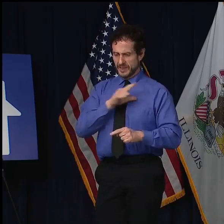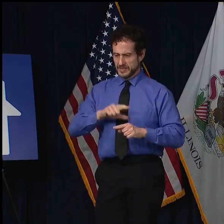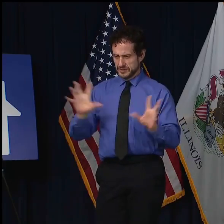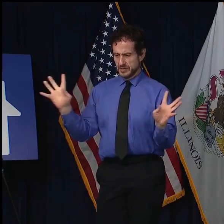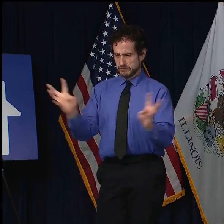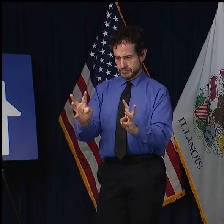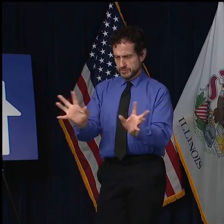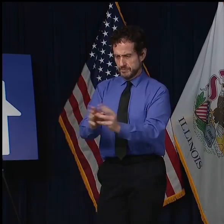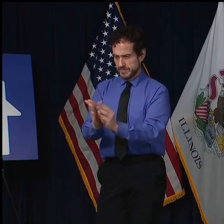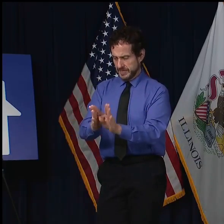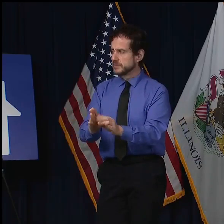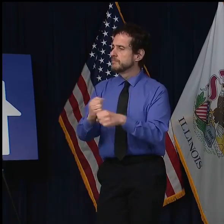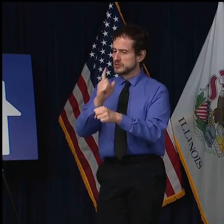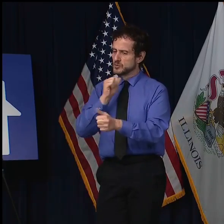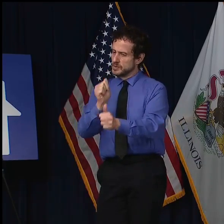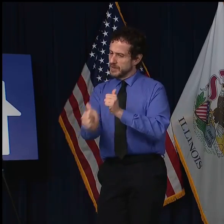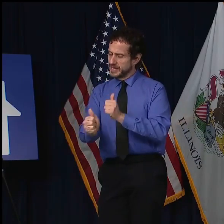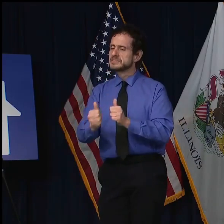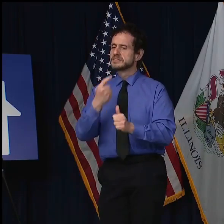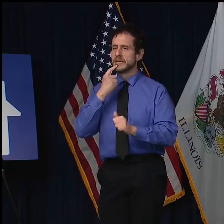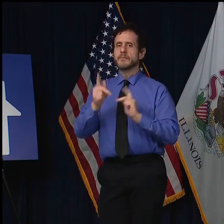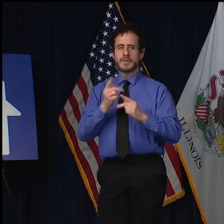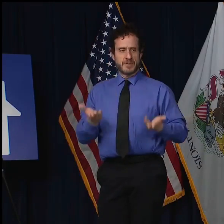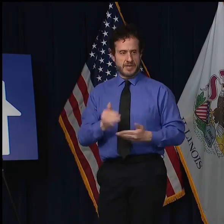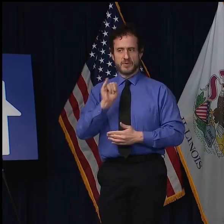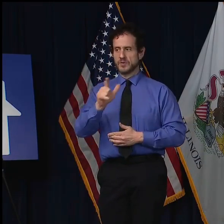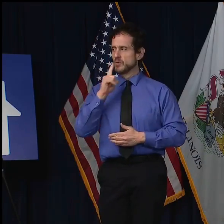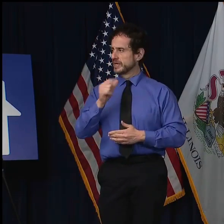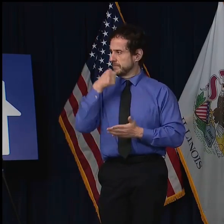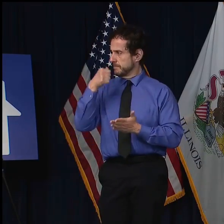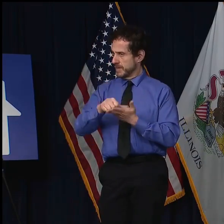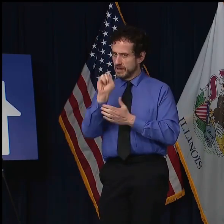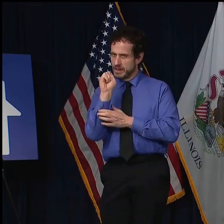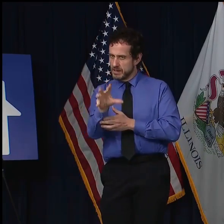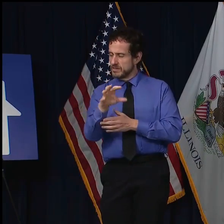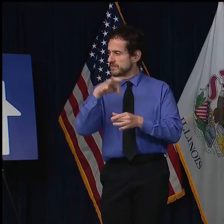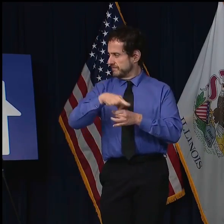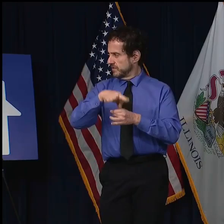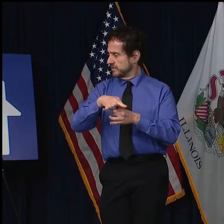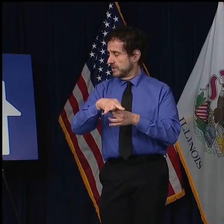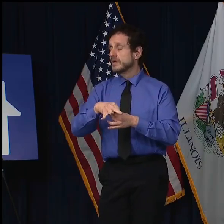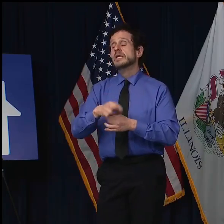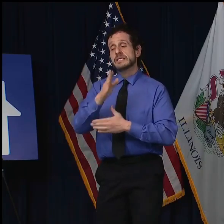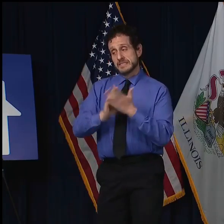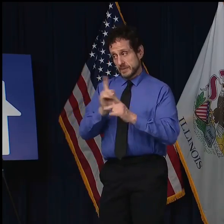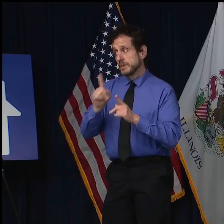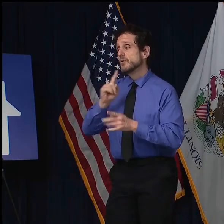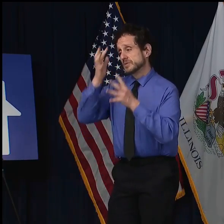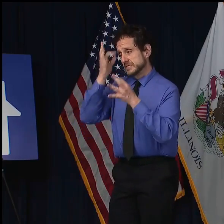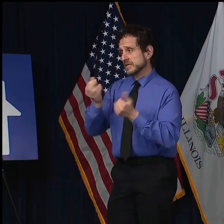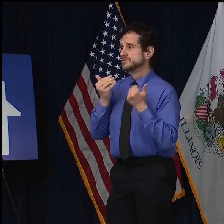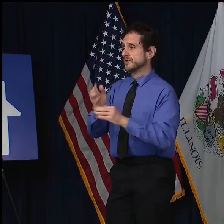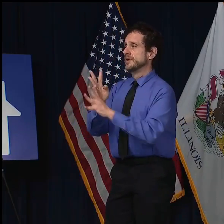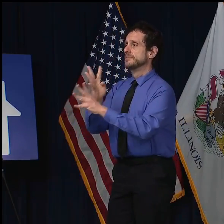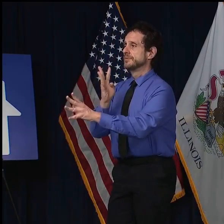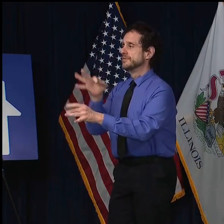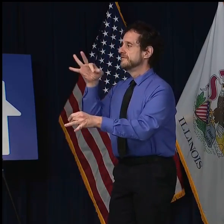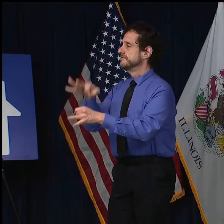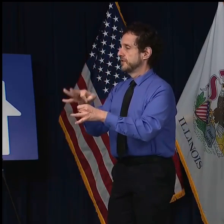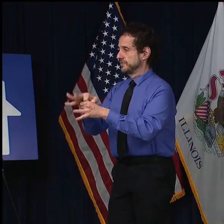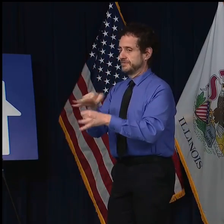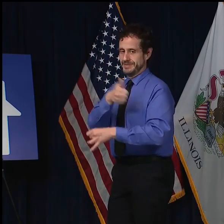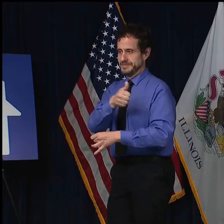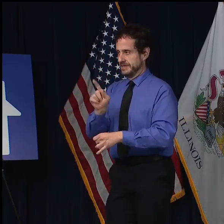the ability to do that in this state. Obviously, there will be in-person voting as well. And so, you